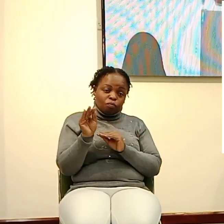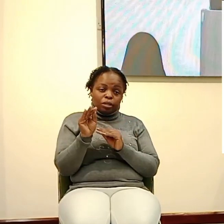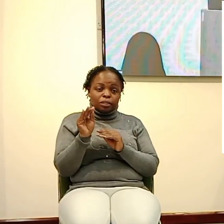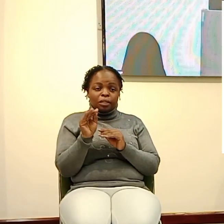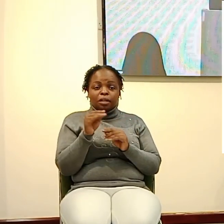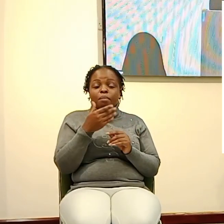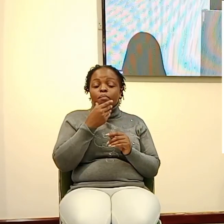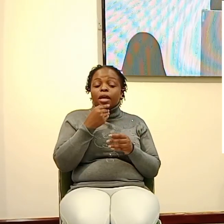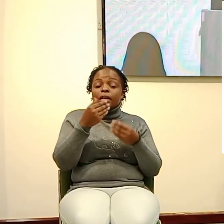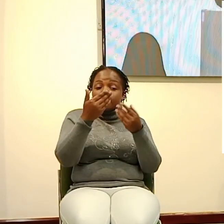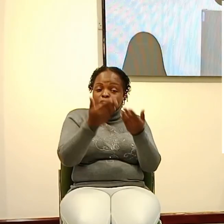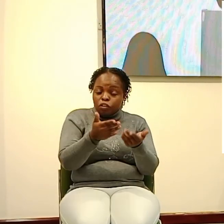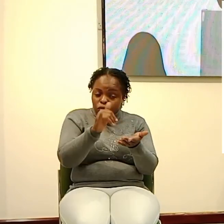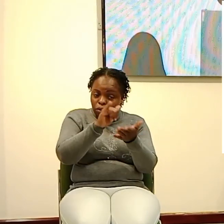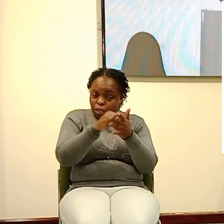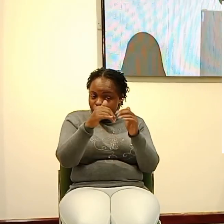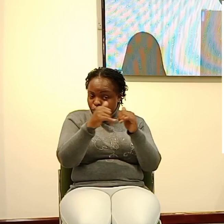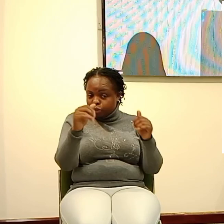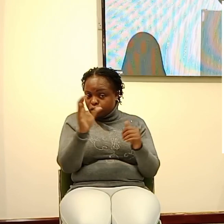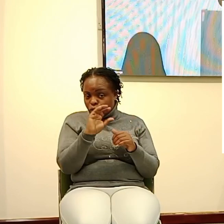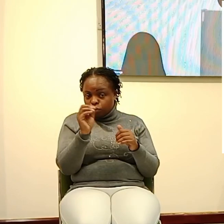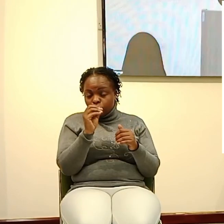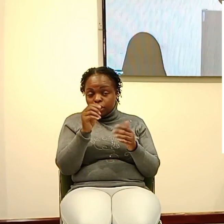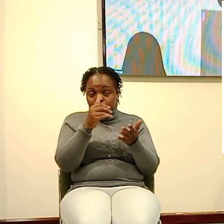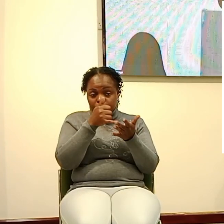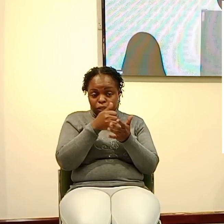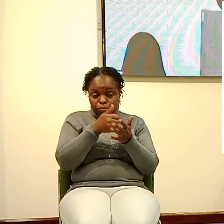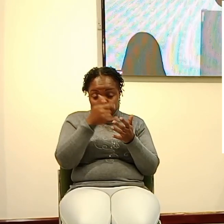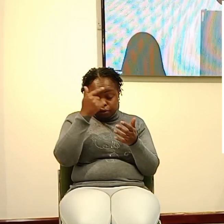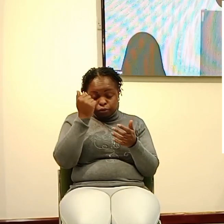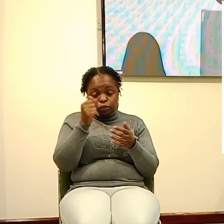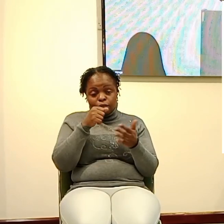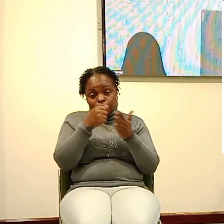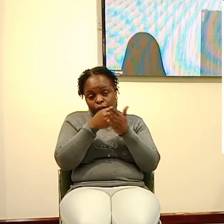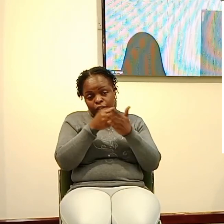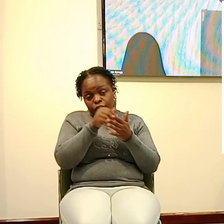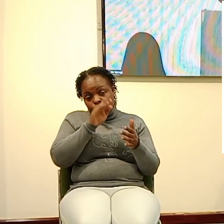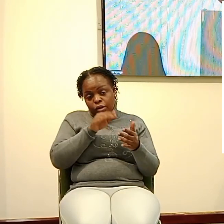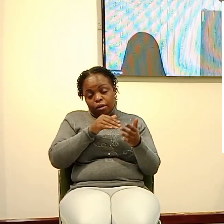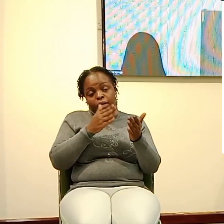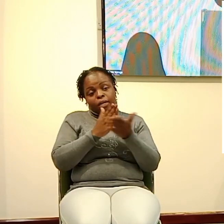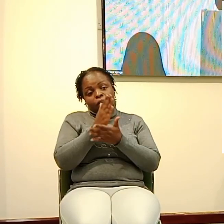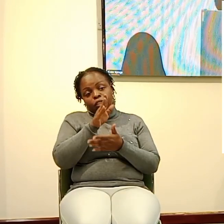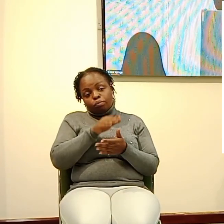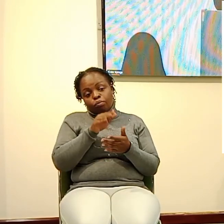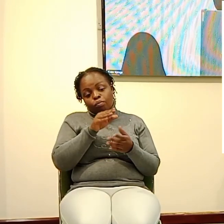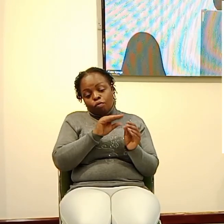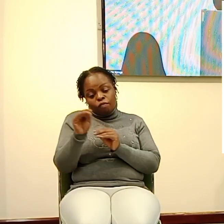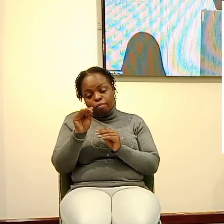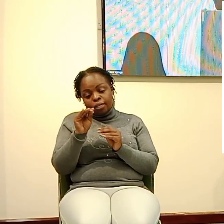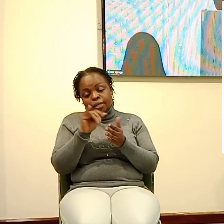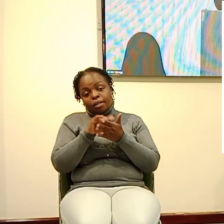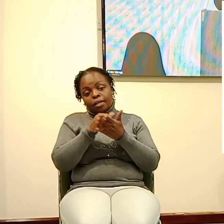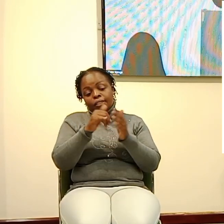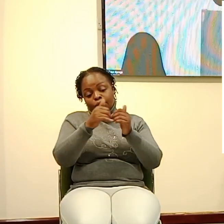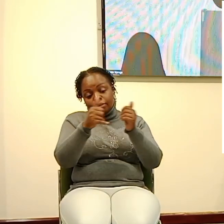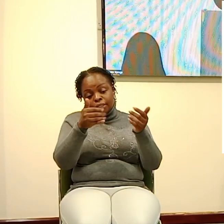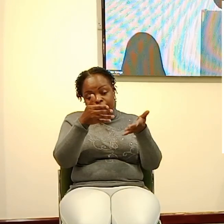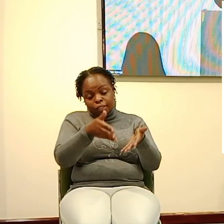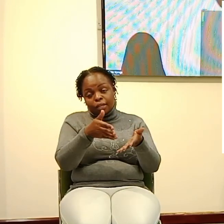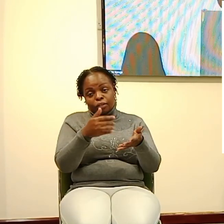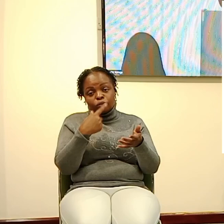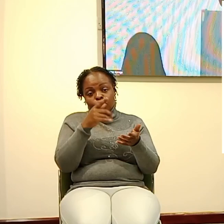that space. It is because of the fight of the women's rights movement that any space is there. And so, women